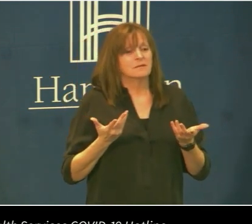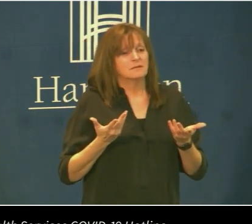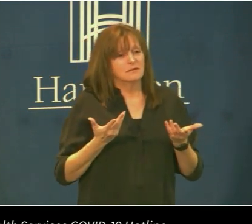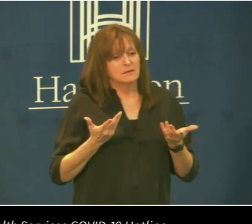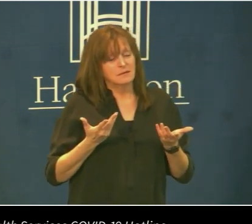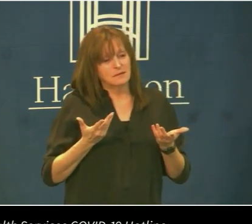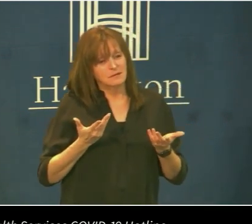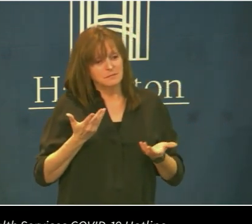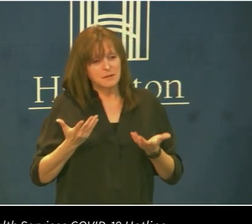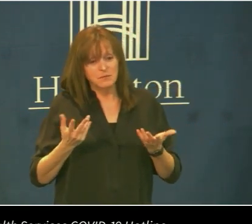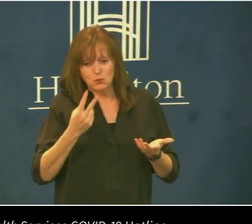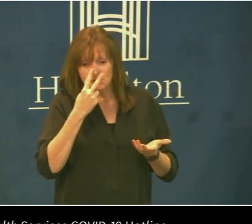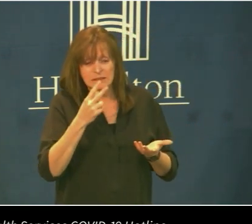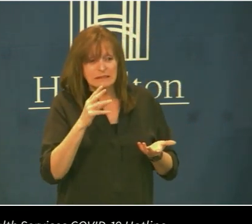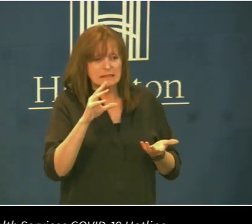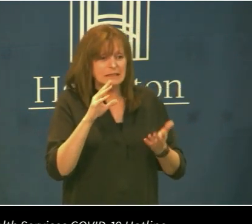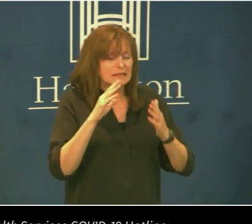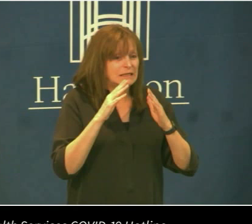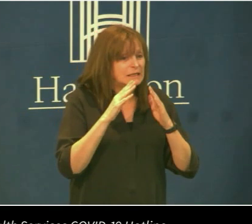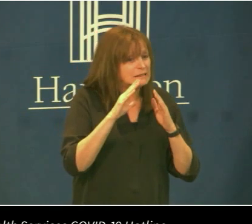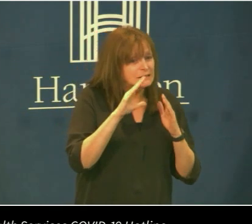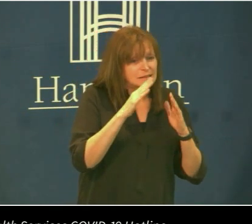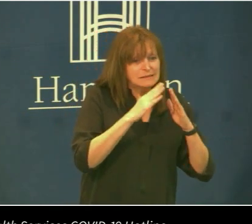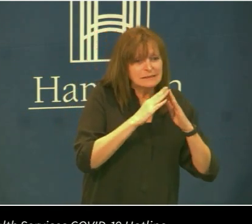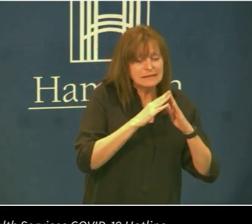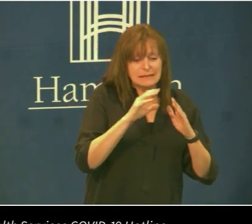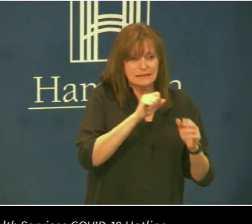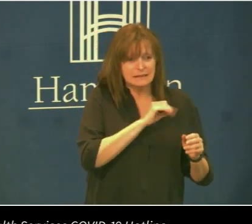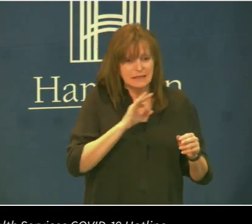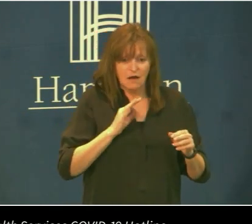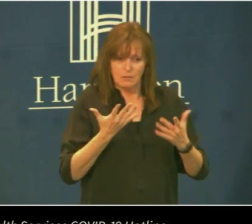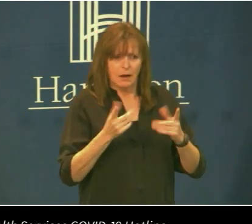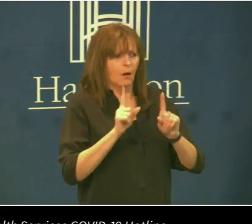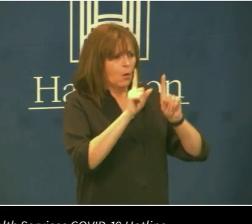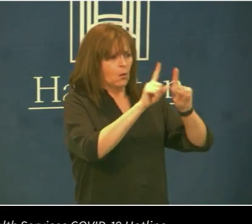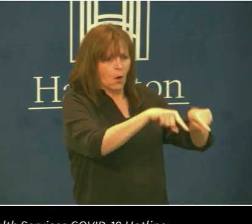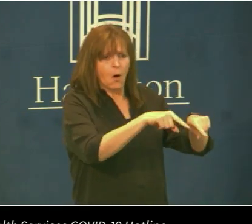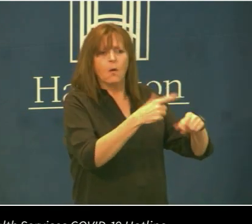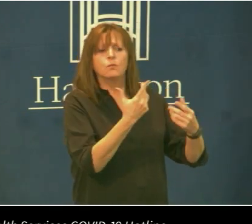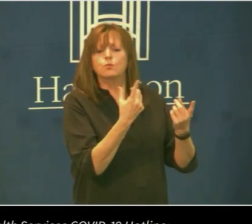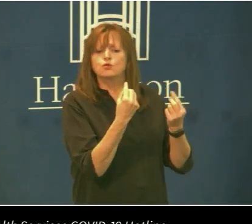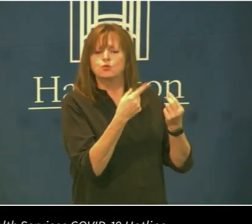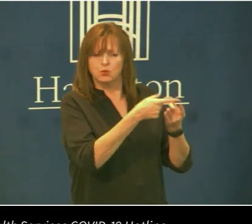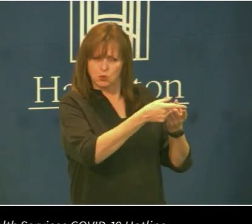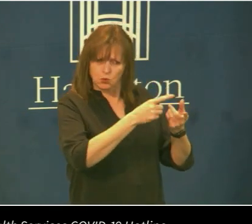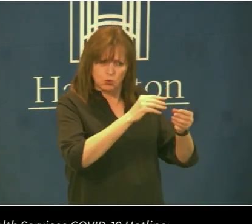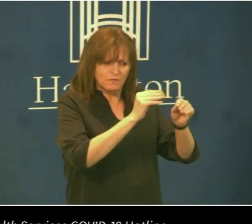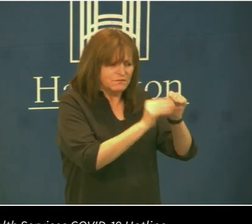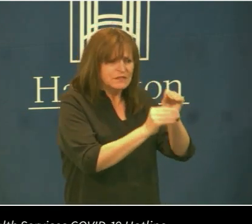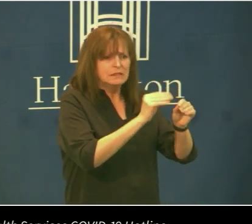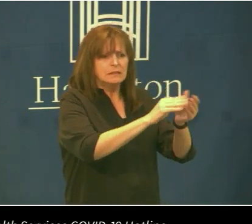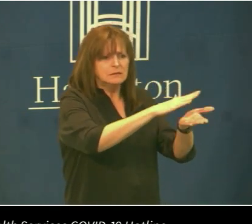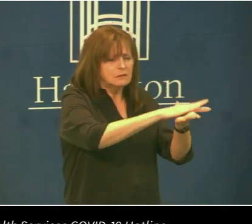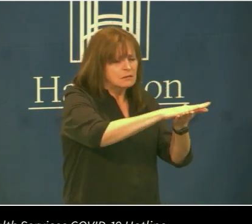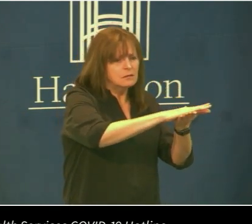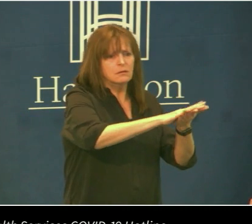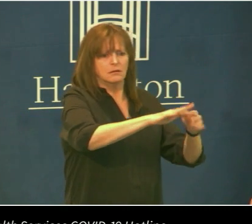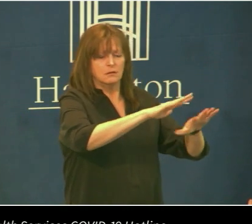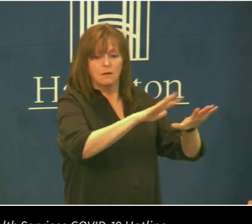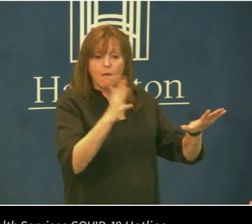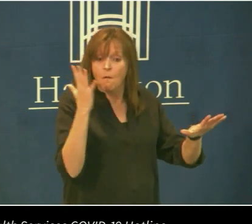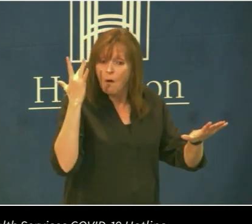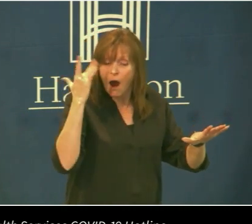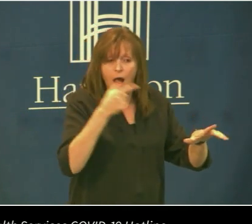courses. They are doing that in the hope that we will be able to open them later in the season, and we want to ensure that we are able to do that in a